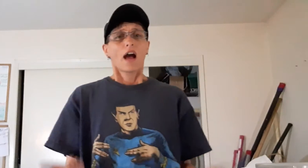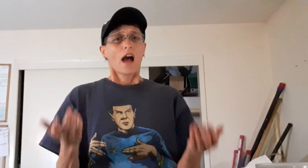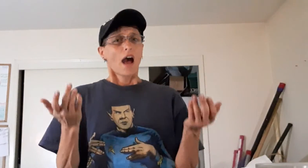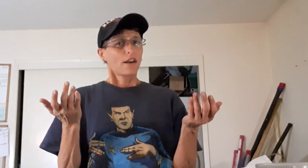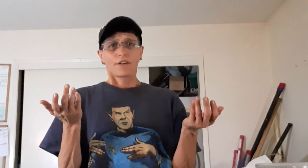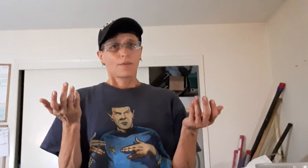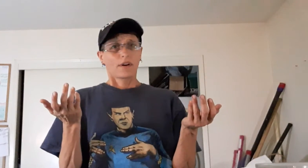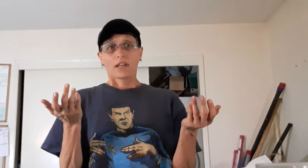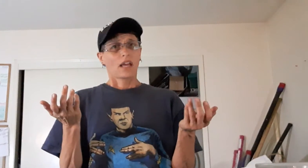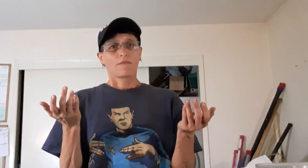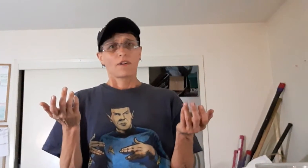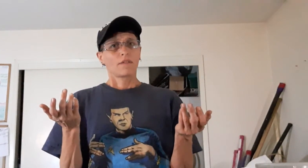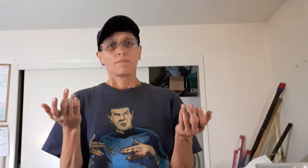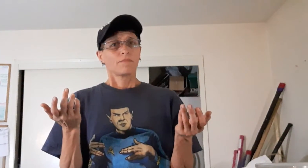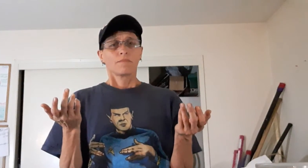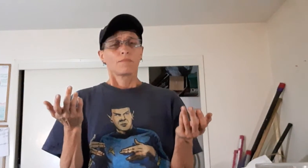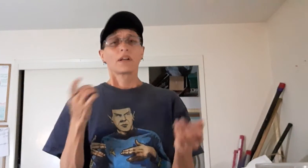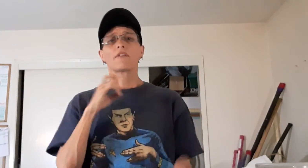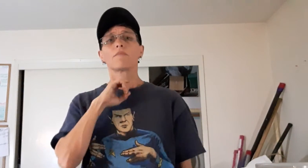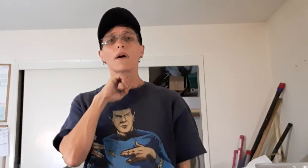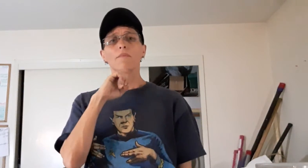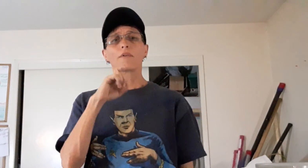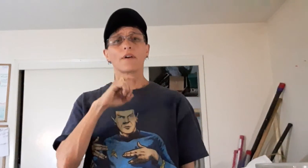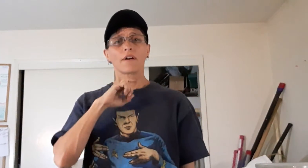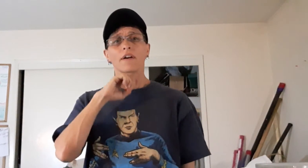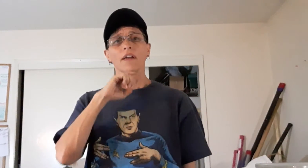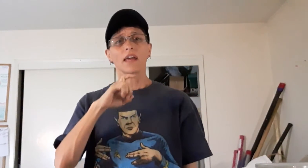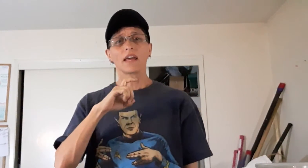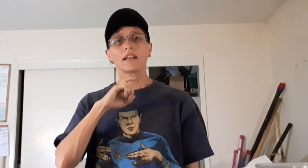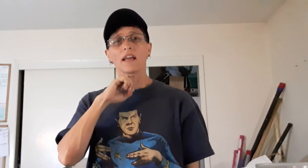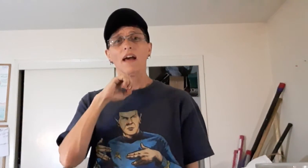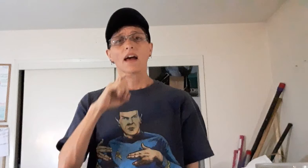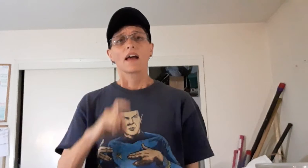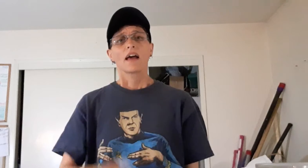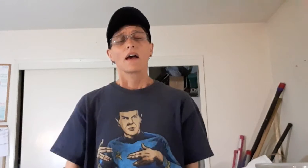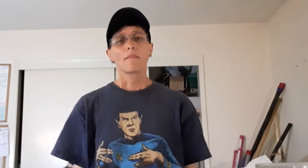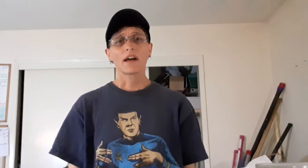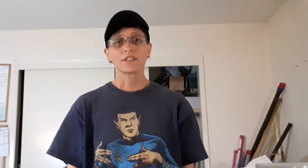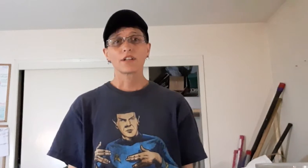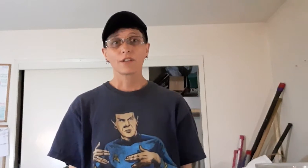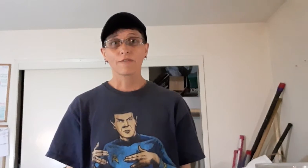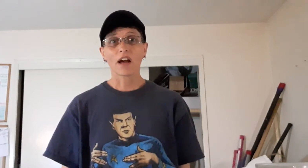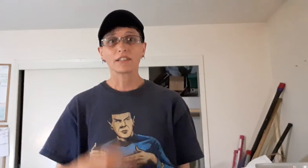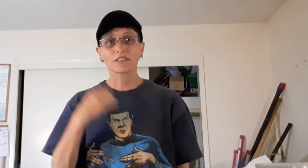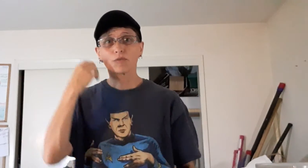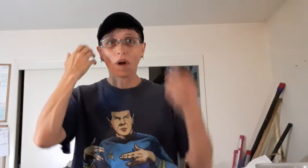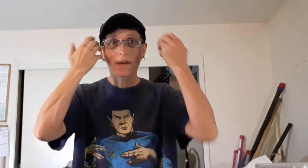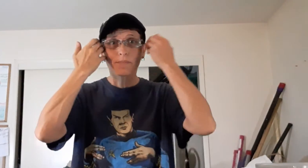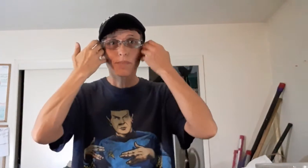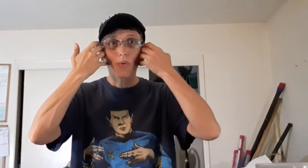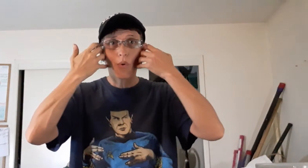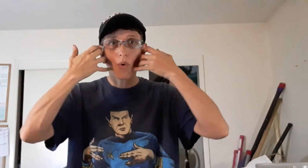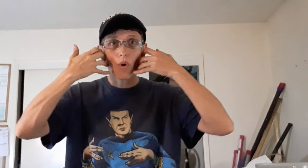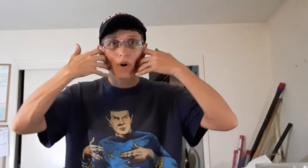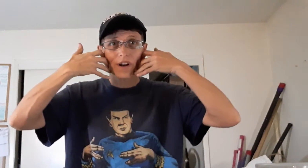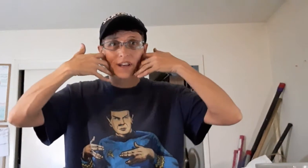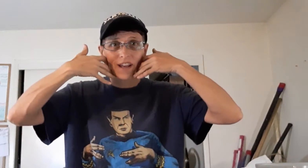I don't know where it came from, but I remember it. Imagine you've got sweat pouring down